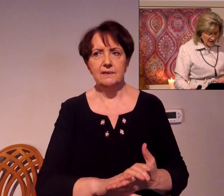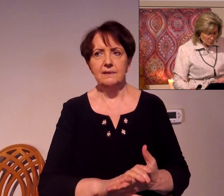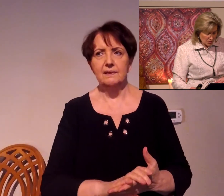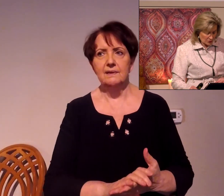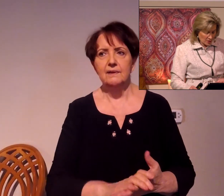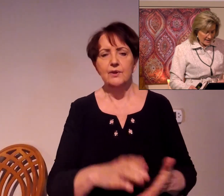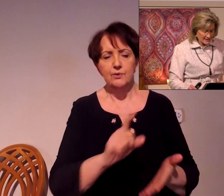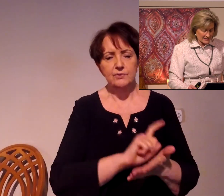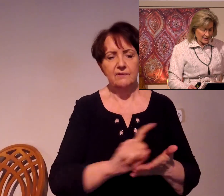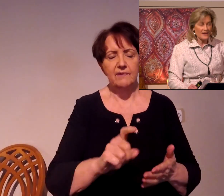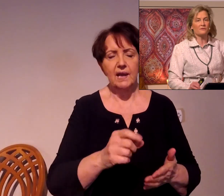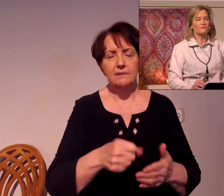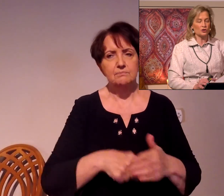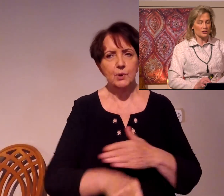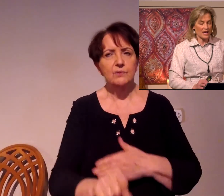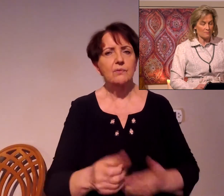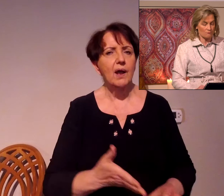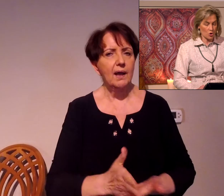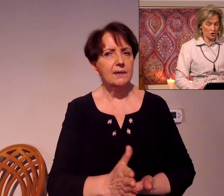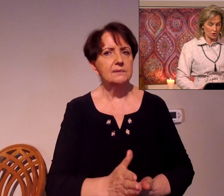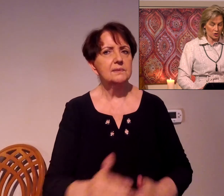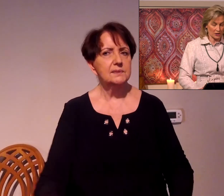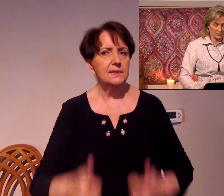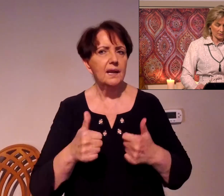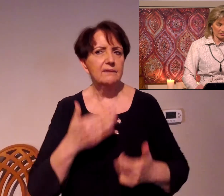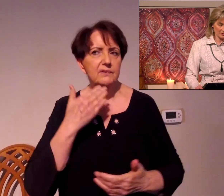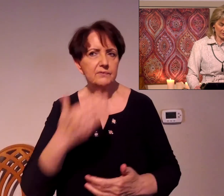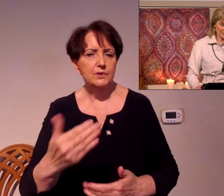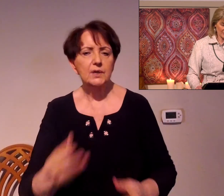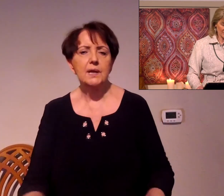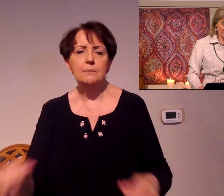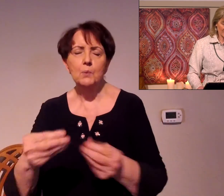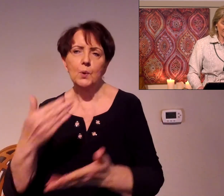our divine birthright is a life of good and more good.